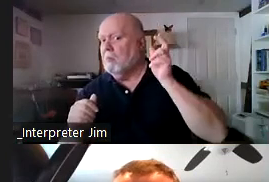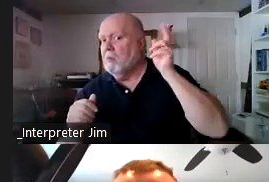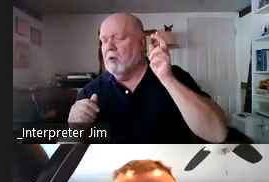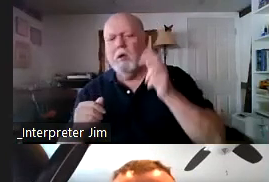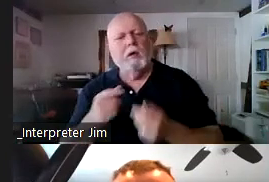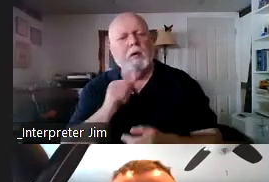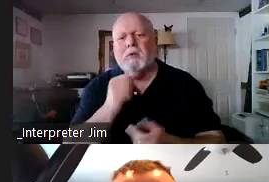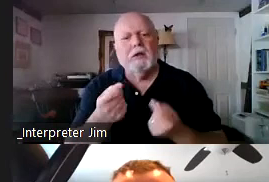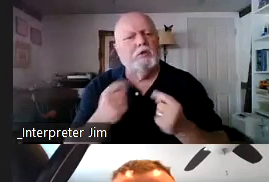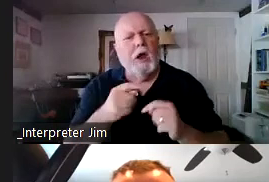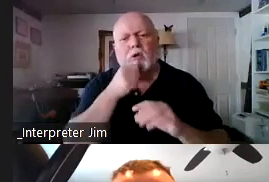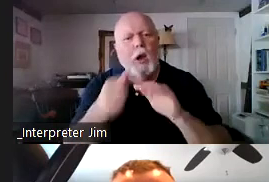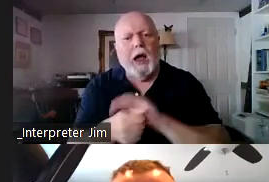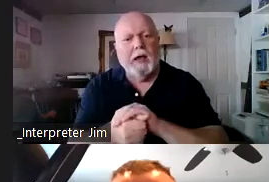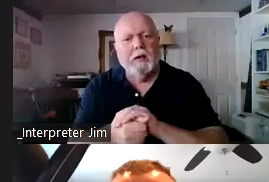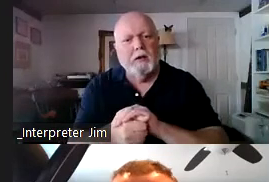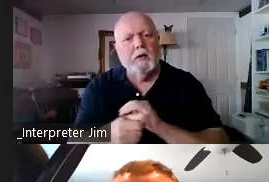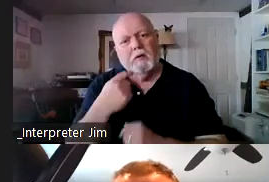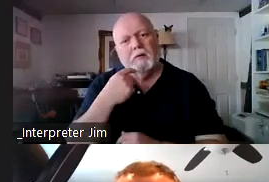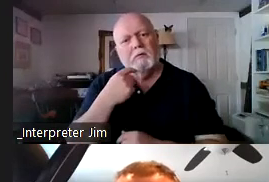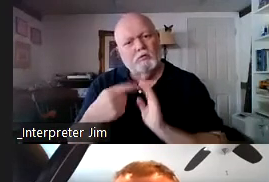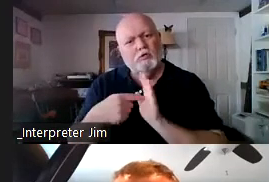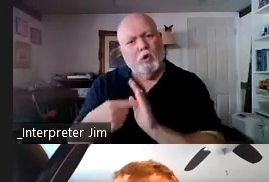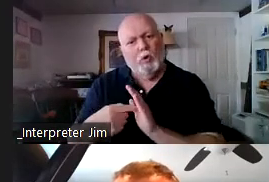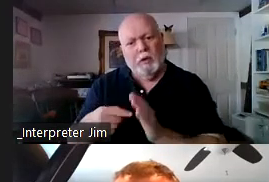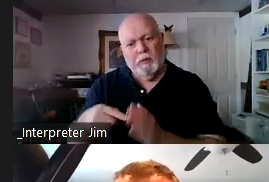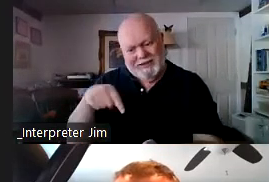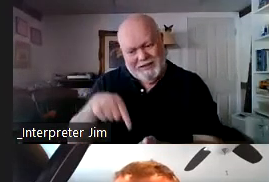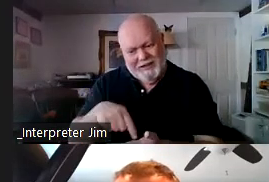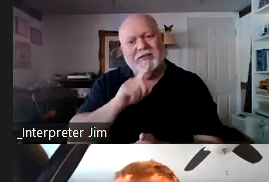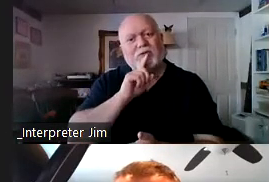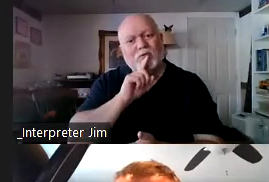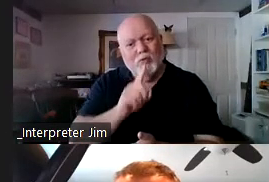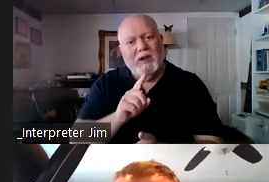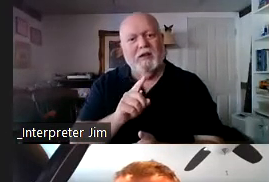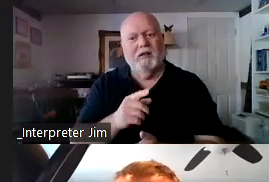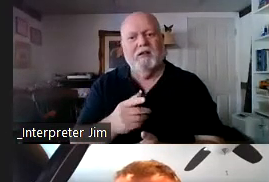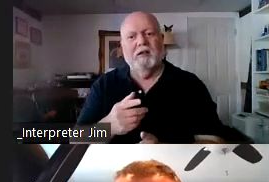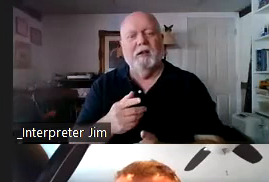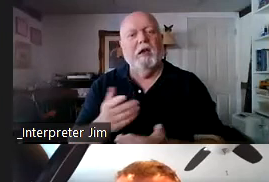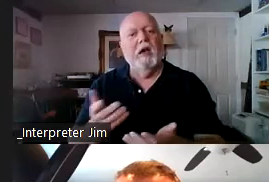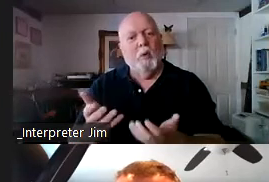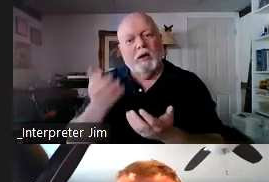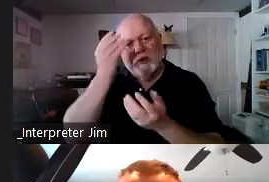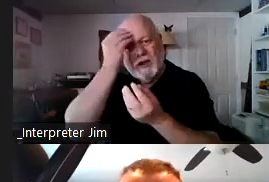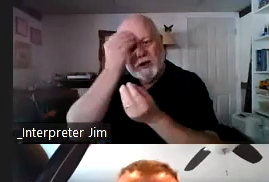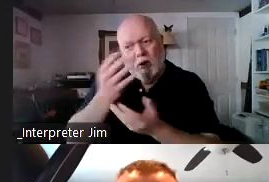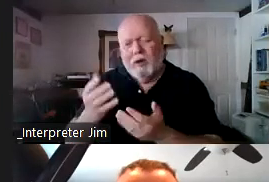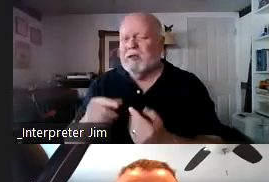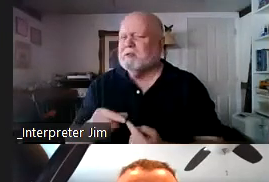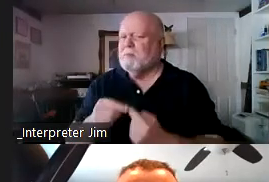know that this is real. And, we want them to know that, especially when they get